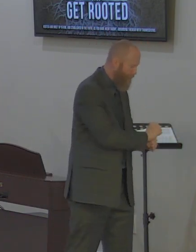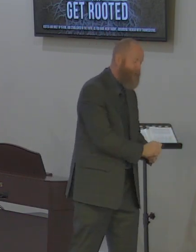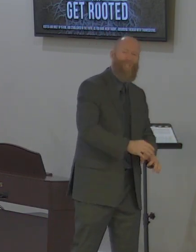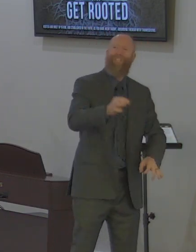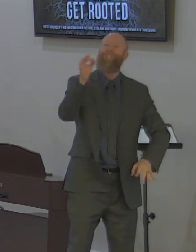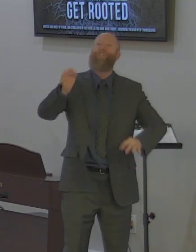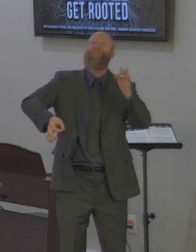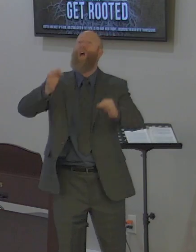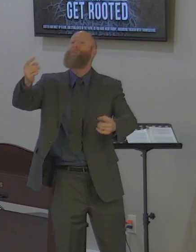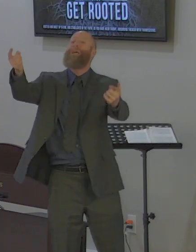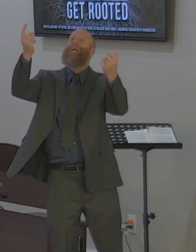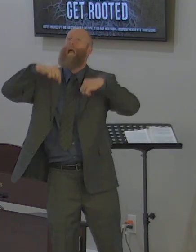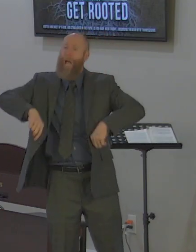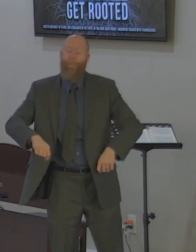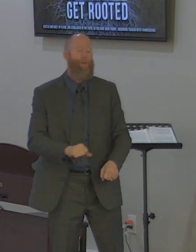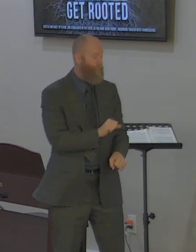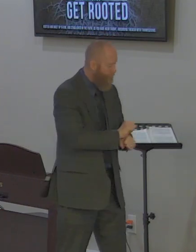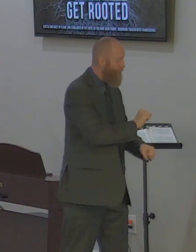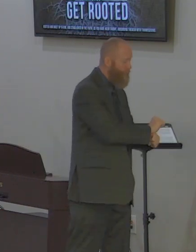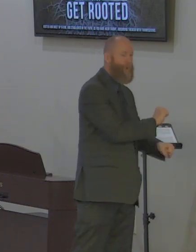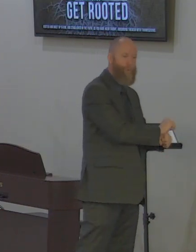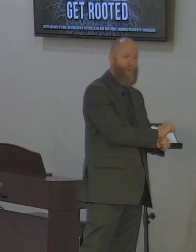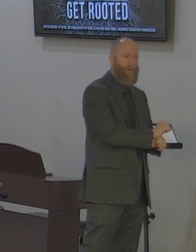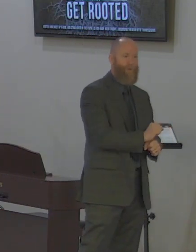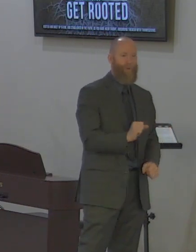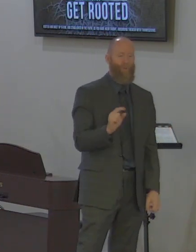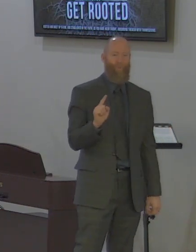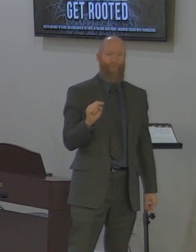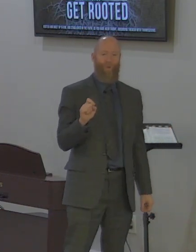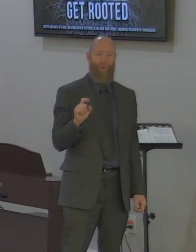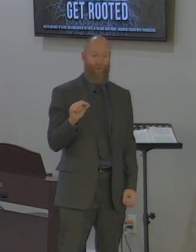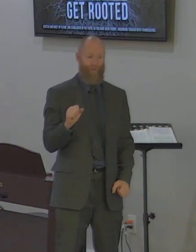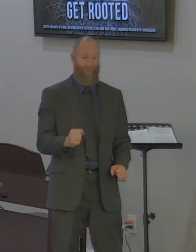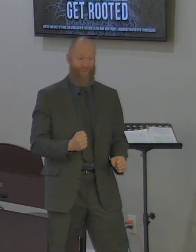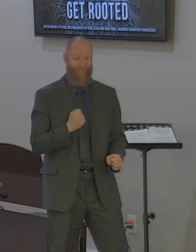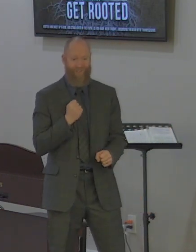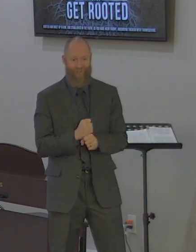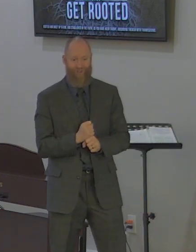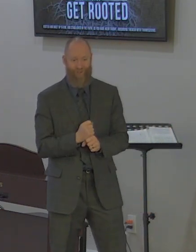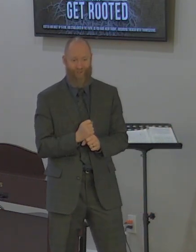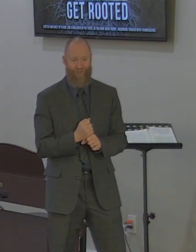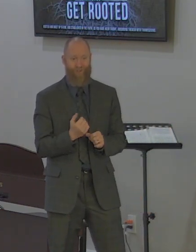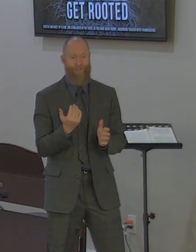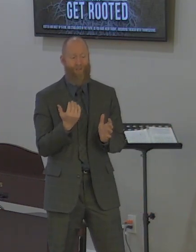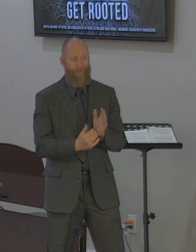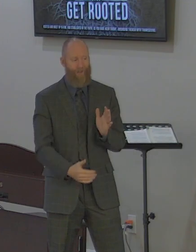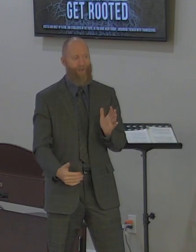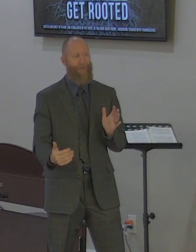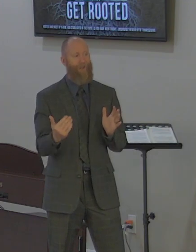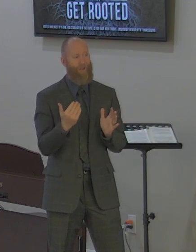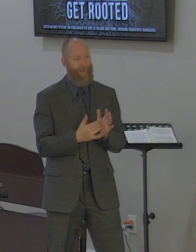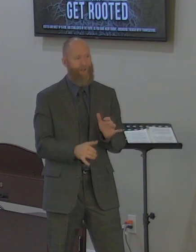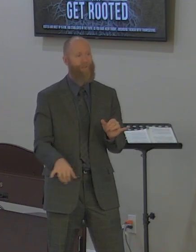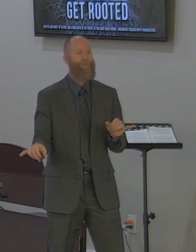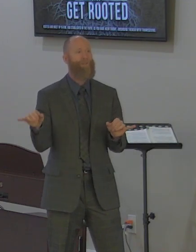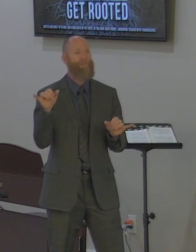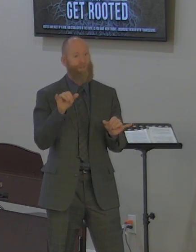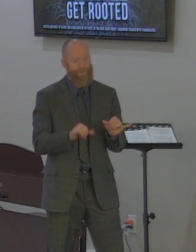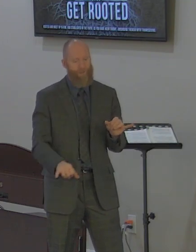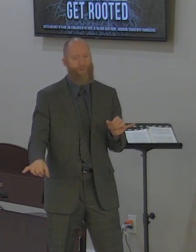coming. Hey, there, you need to get right. Something is going to happen that is going to change the